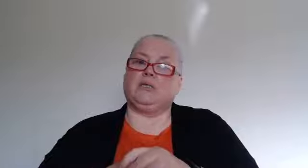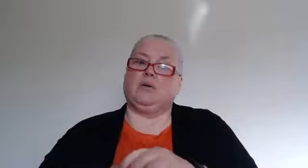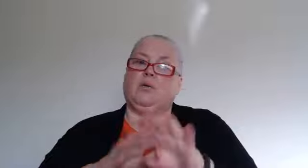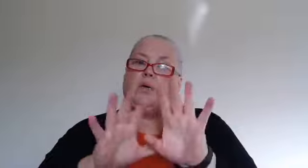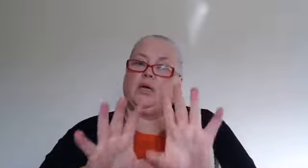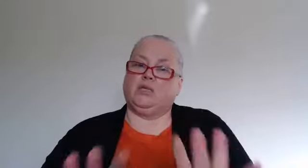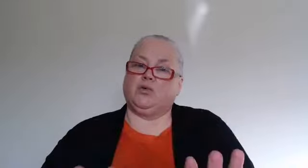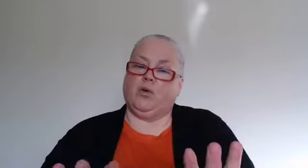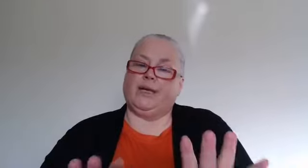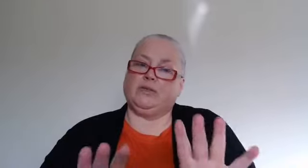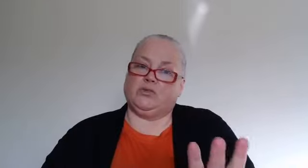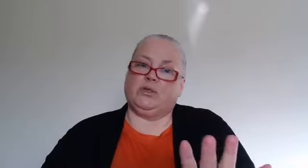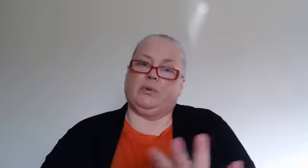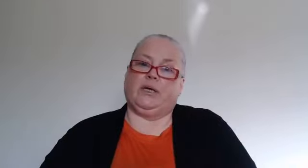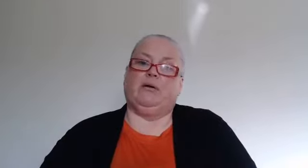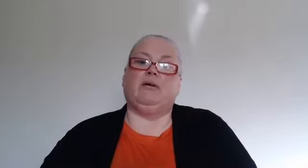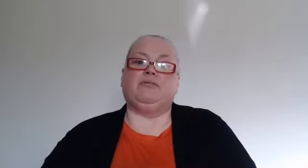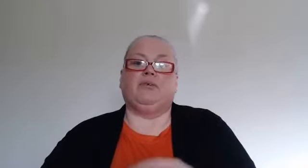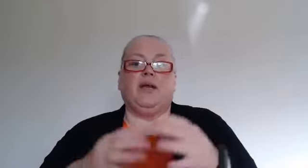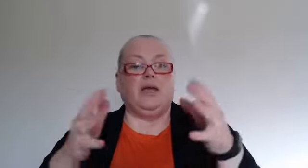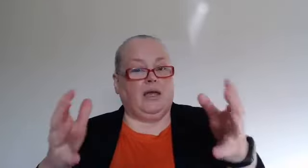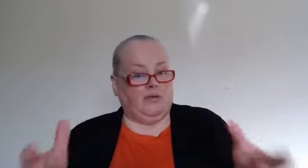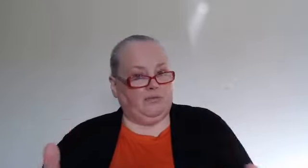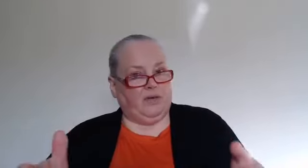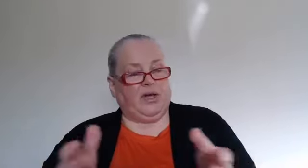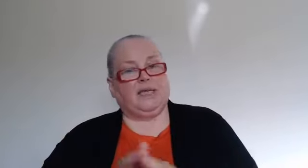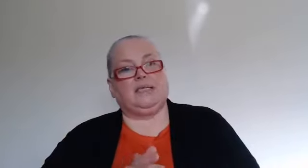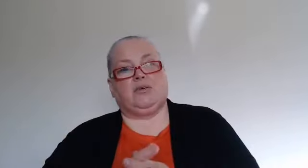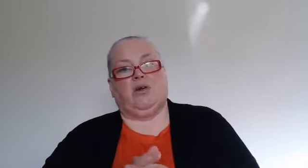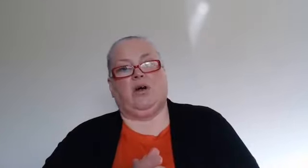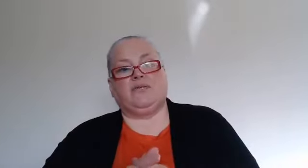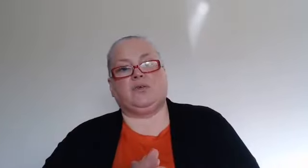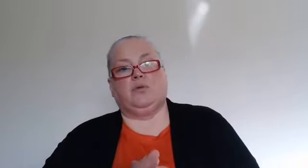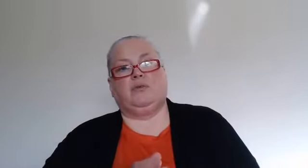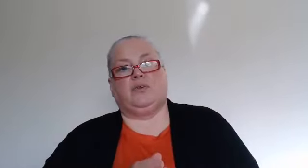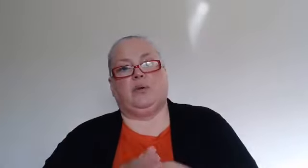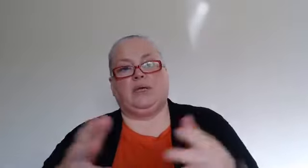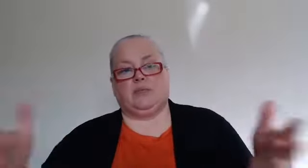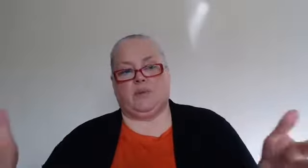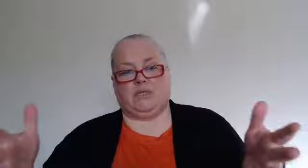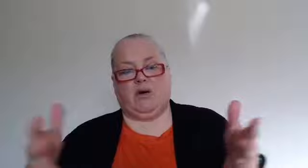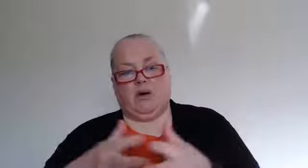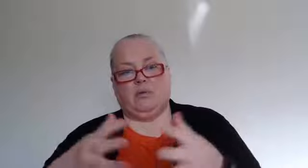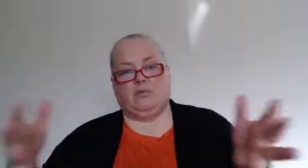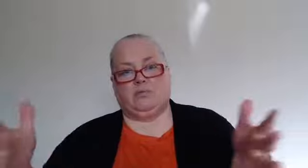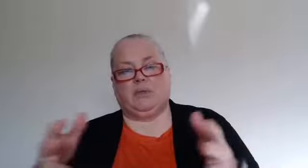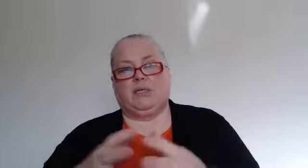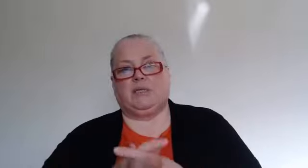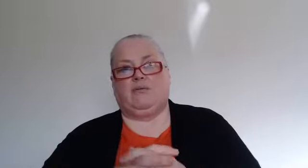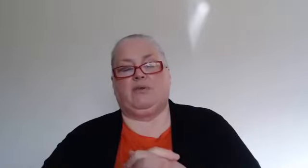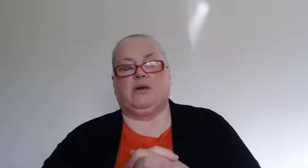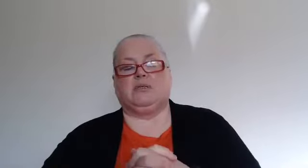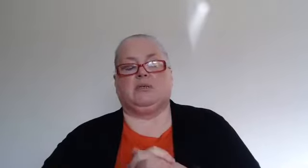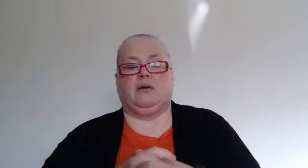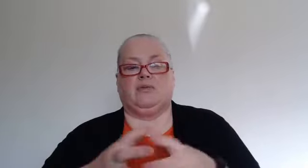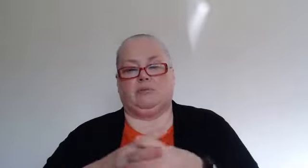So enjoy your week off. If your kiddies are off school for the week, it's midterm, or kids have